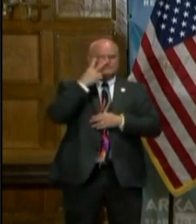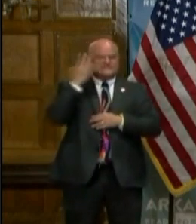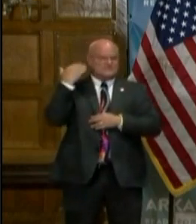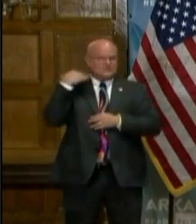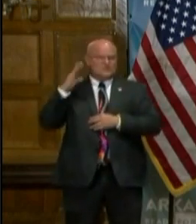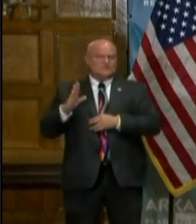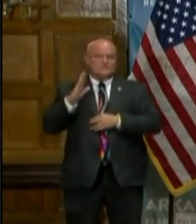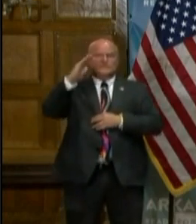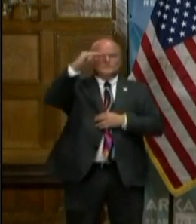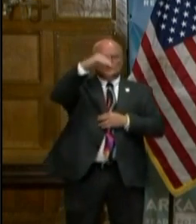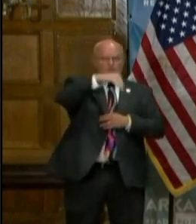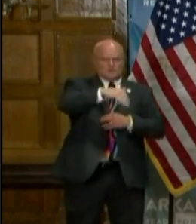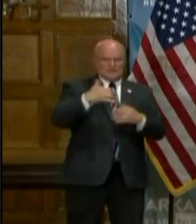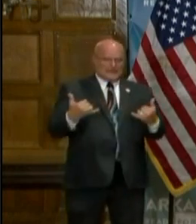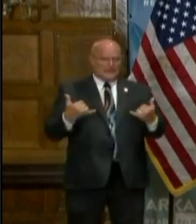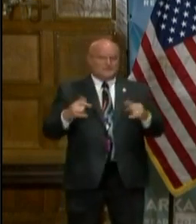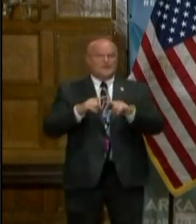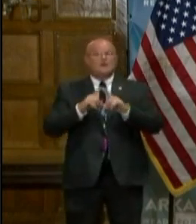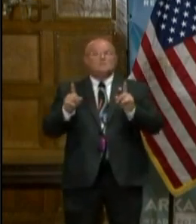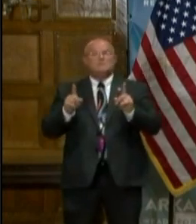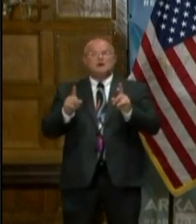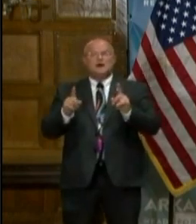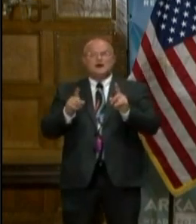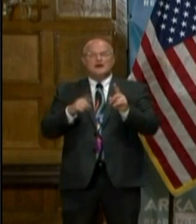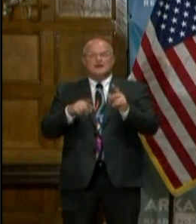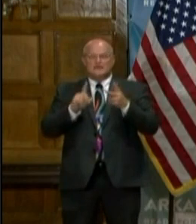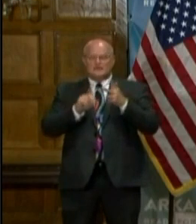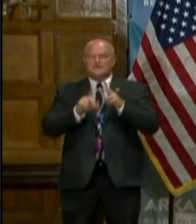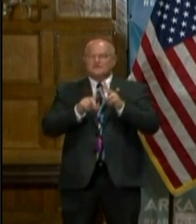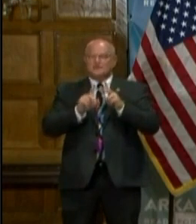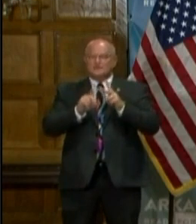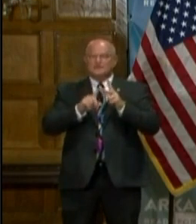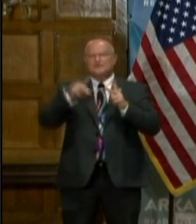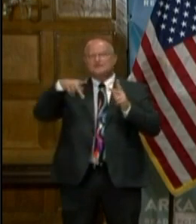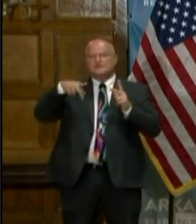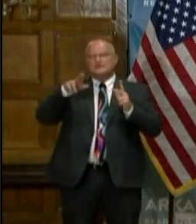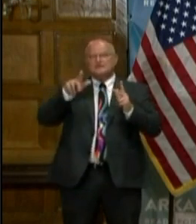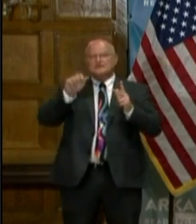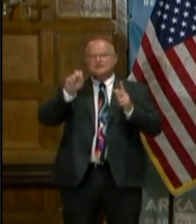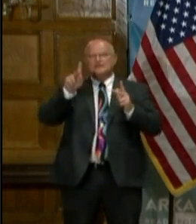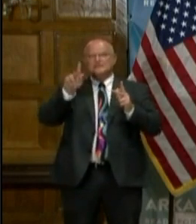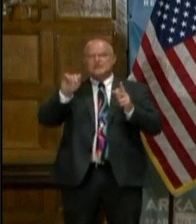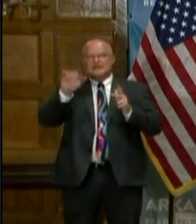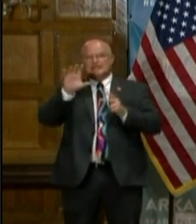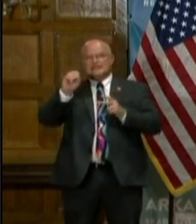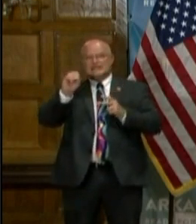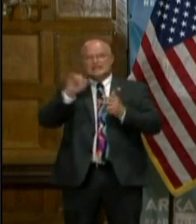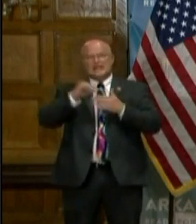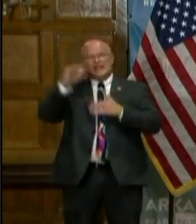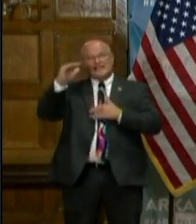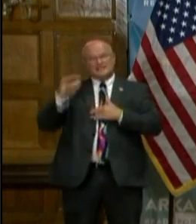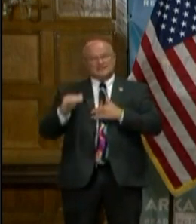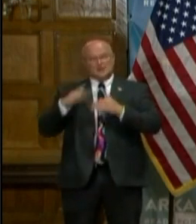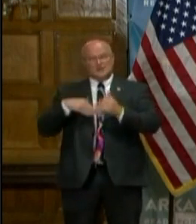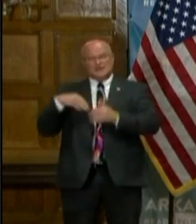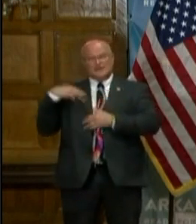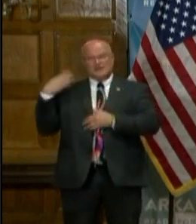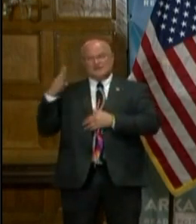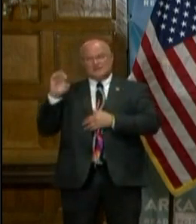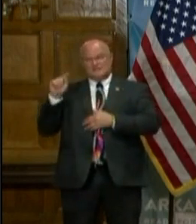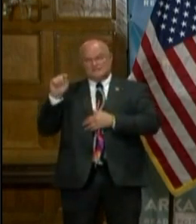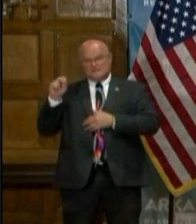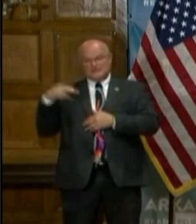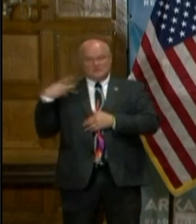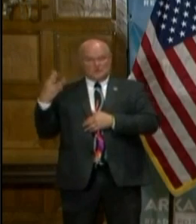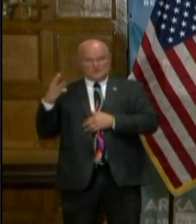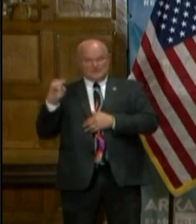seen in those two counties. But the third one on here is Pulaski County, and you can see that's lower than Benton and Washington